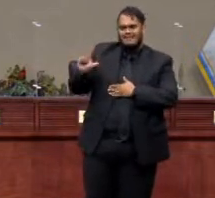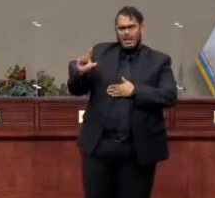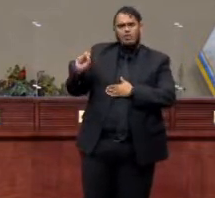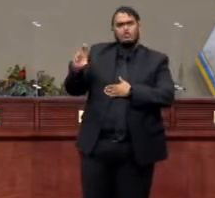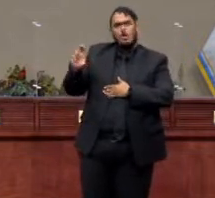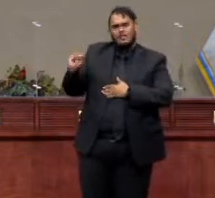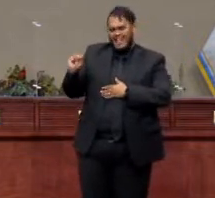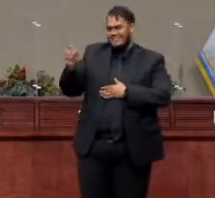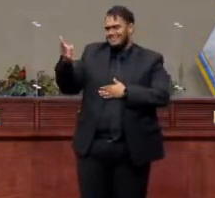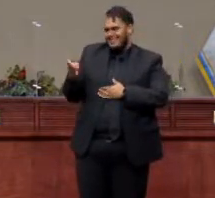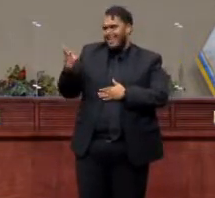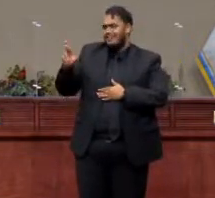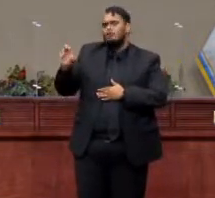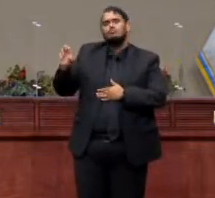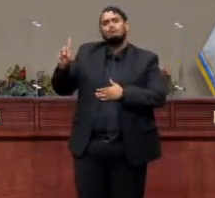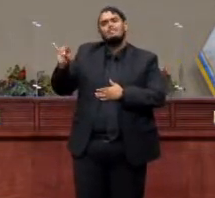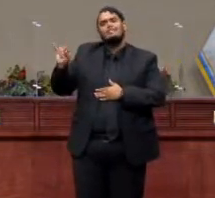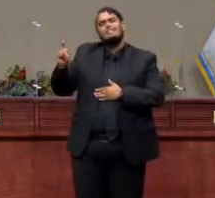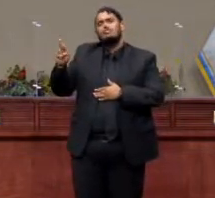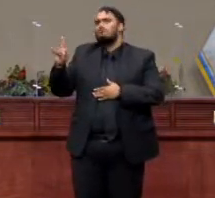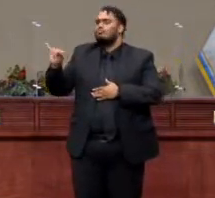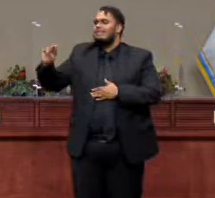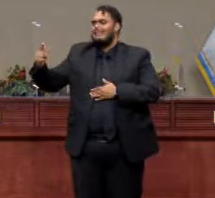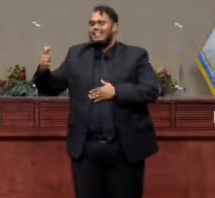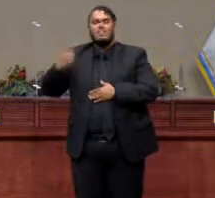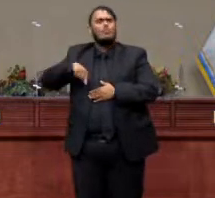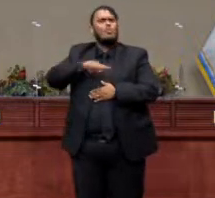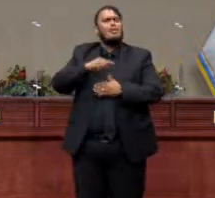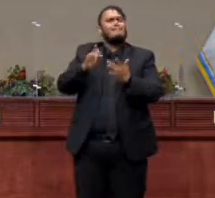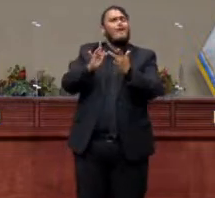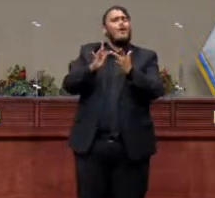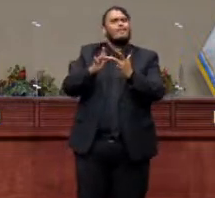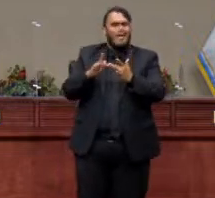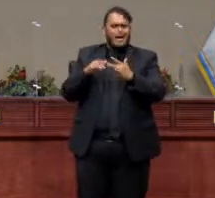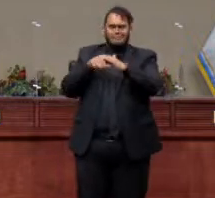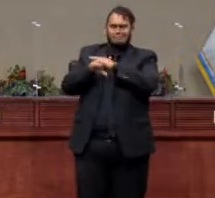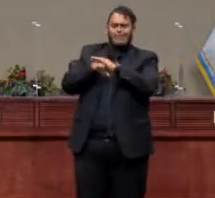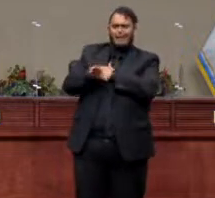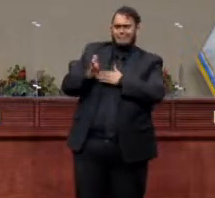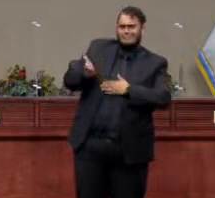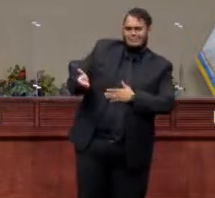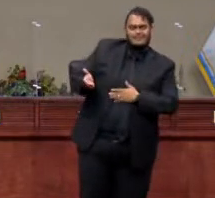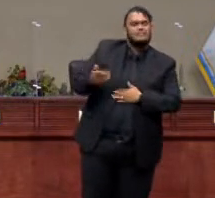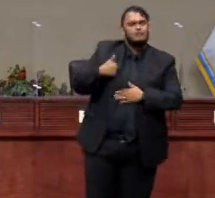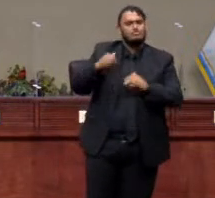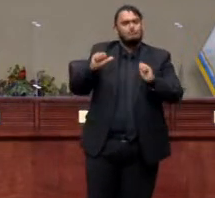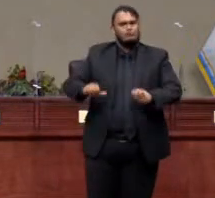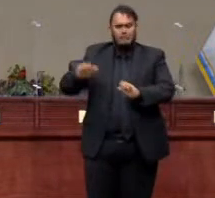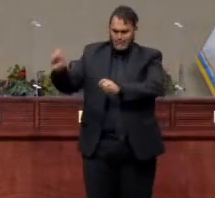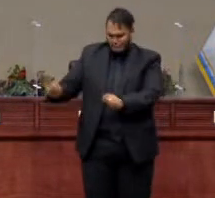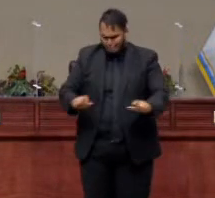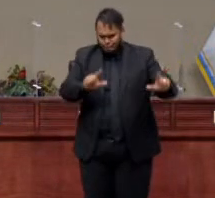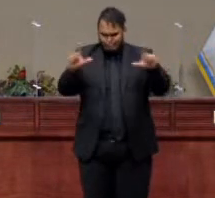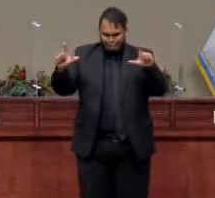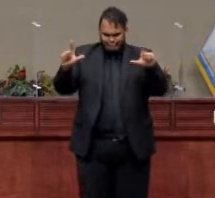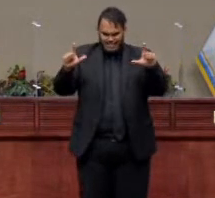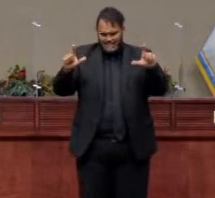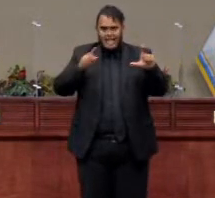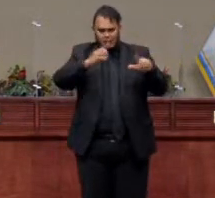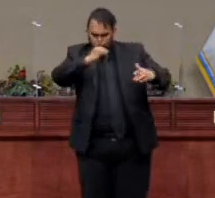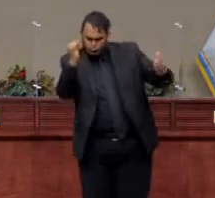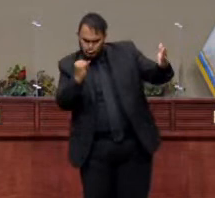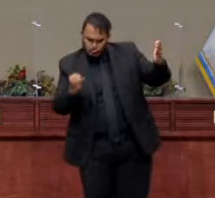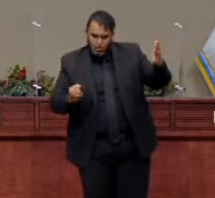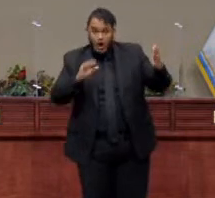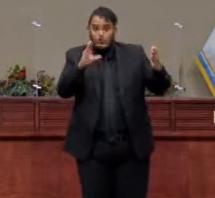ocfl.net/redistricting. We launched an online tool where citizens can draw their own redistricting maps. With this